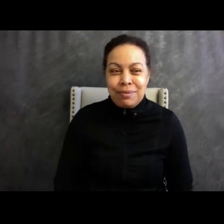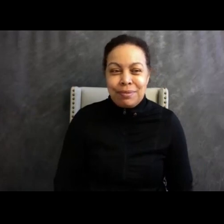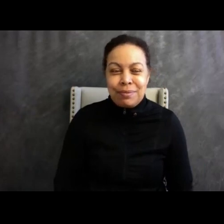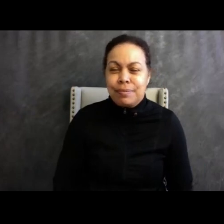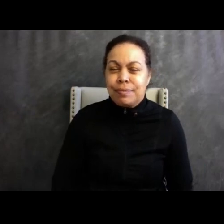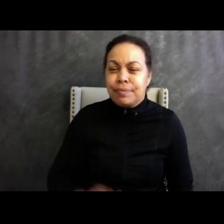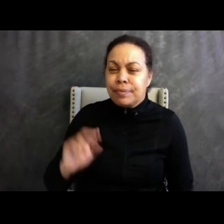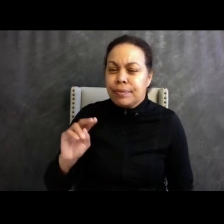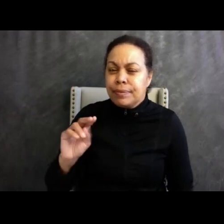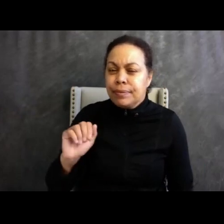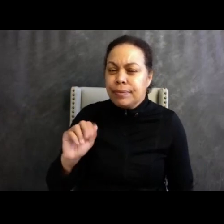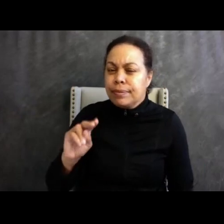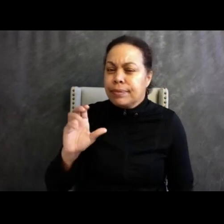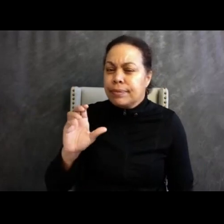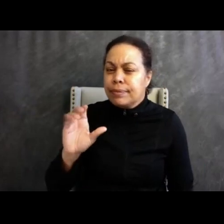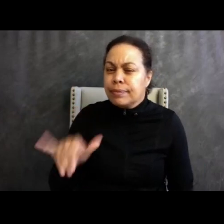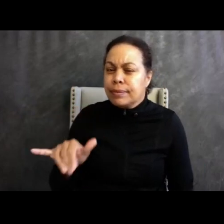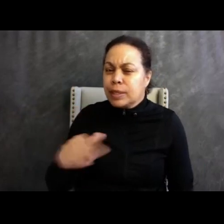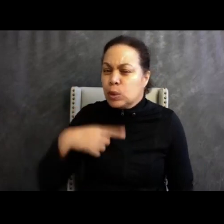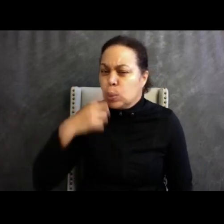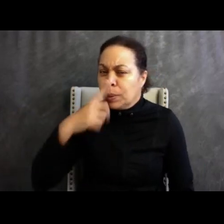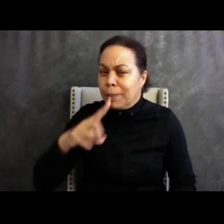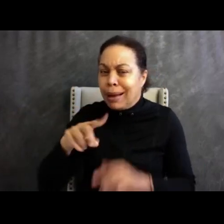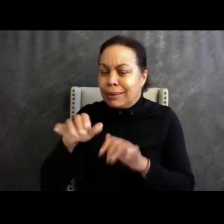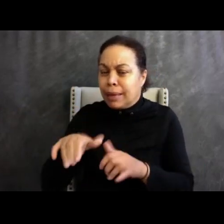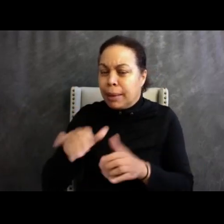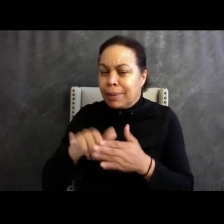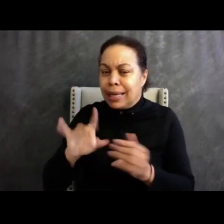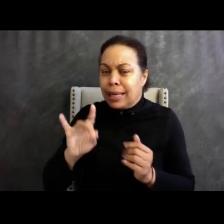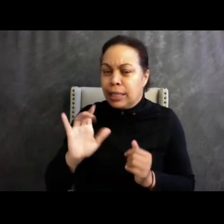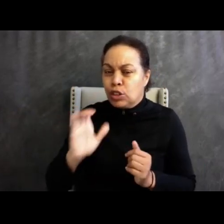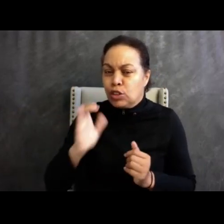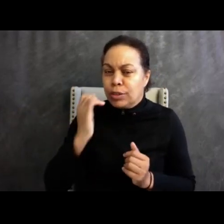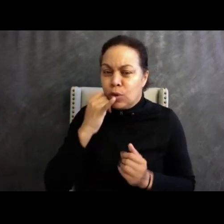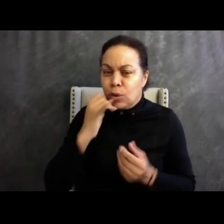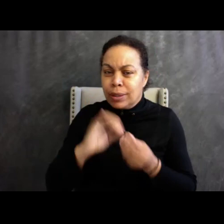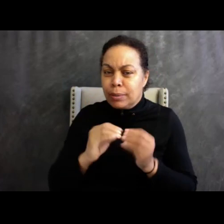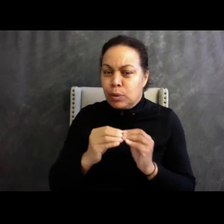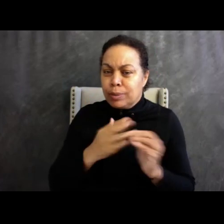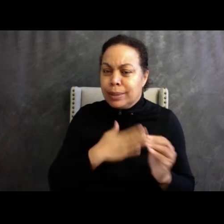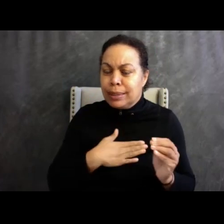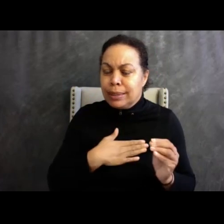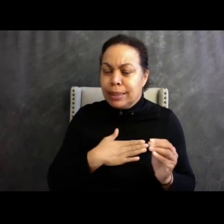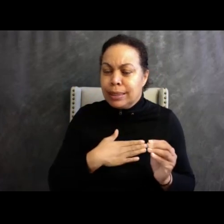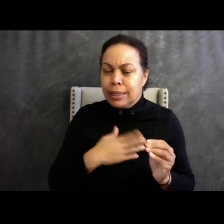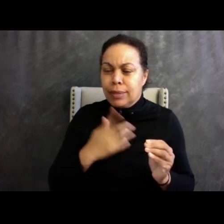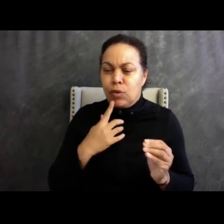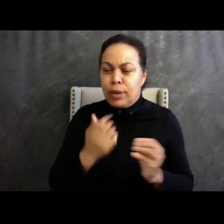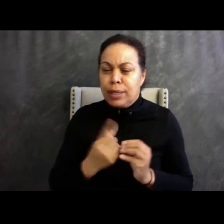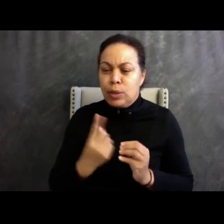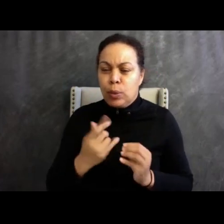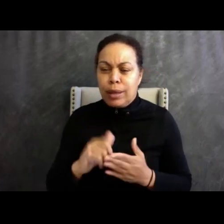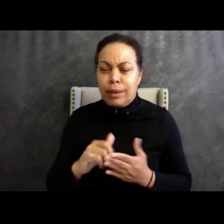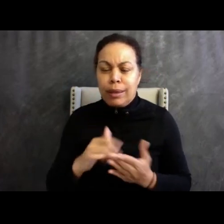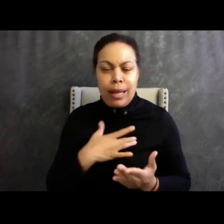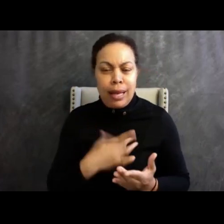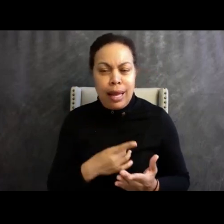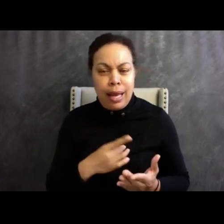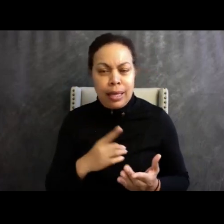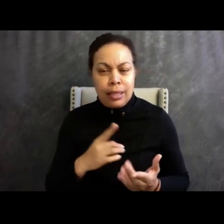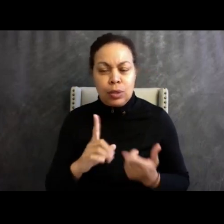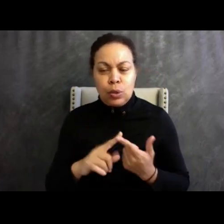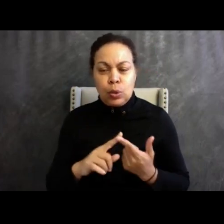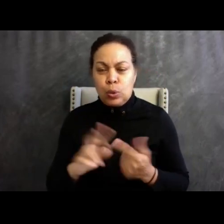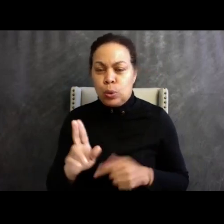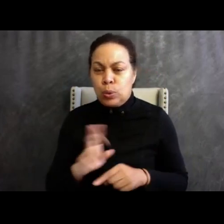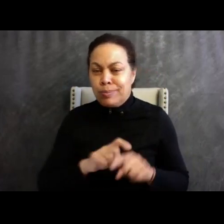Nancy, if you wouldn't mind putting that 800 number into the chat for everyone, that just in case they would like to use